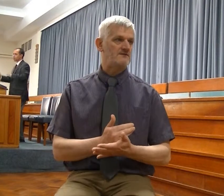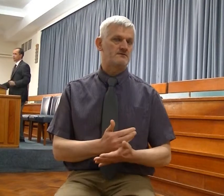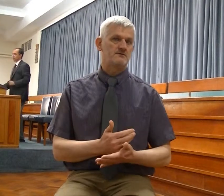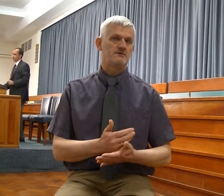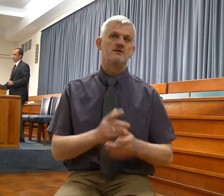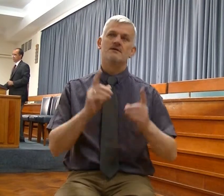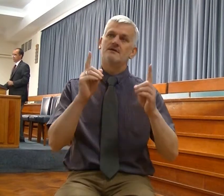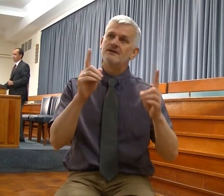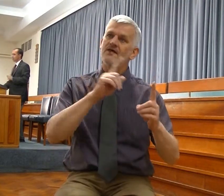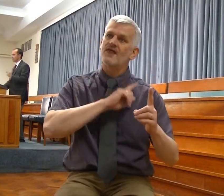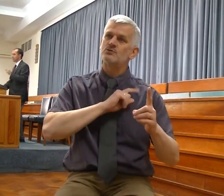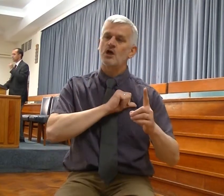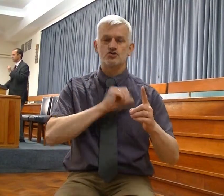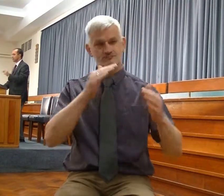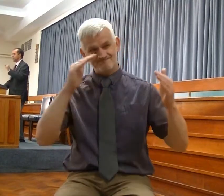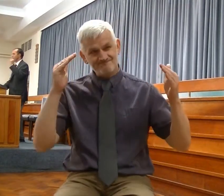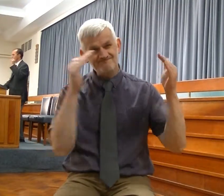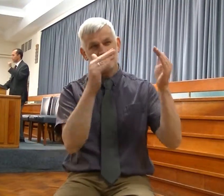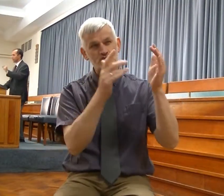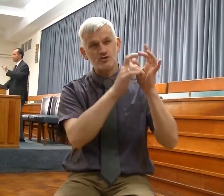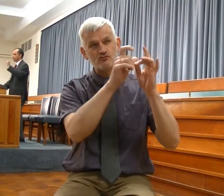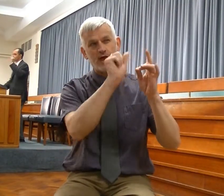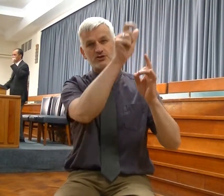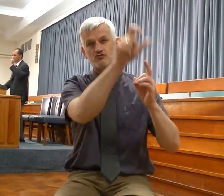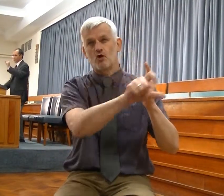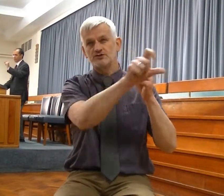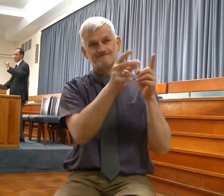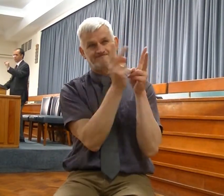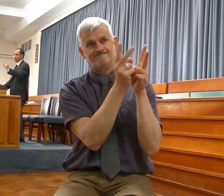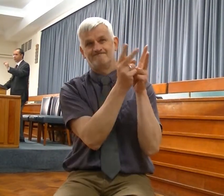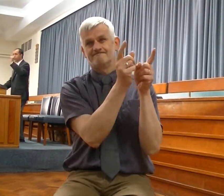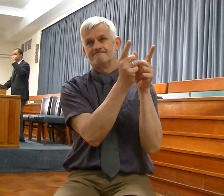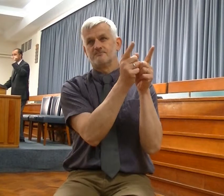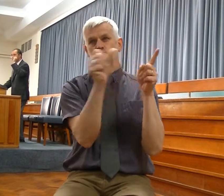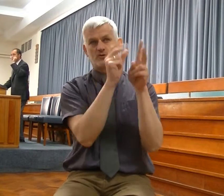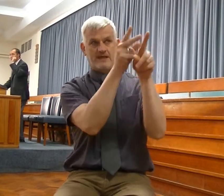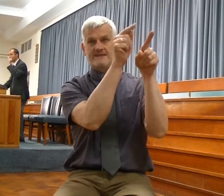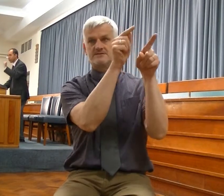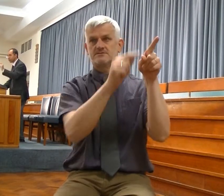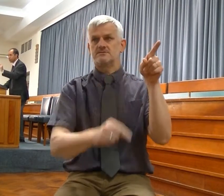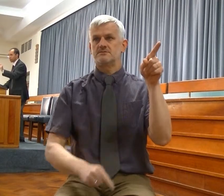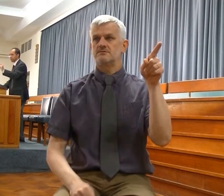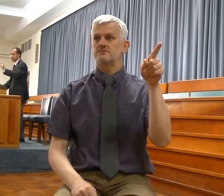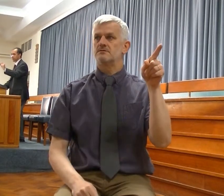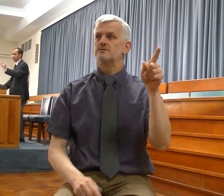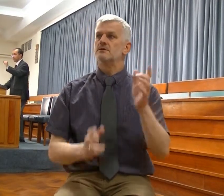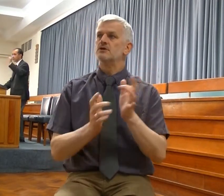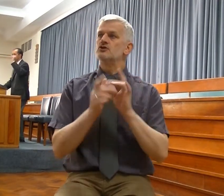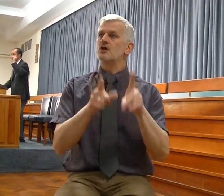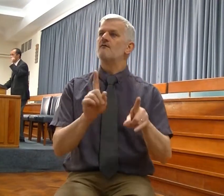happened on the cross of Calvary. Christ died on that cross for sinners. So it was